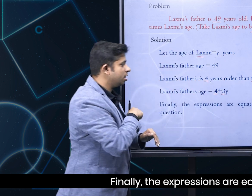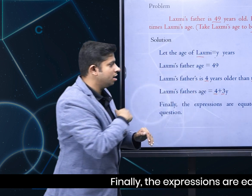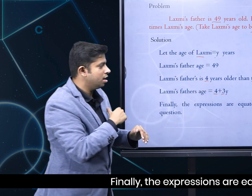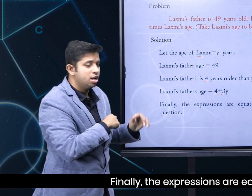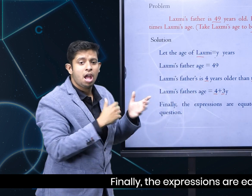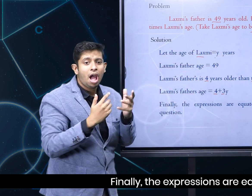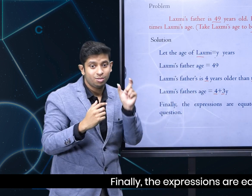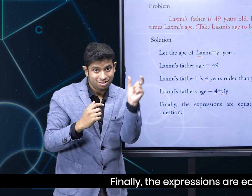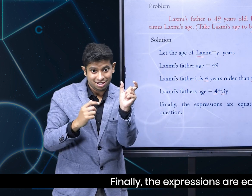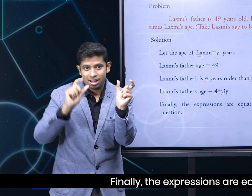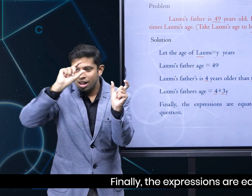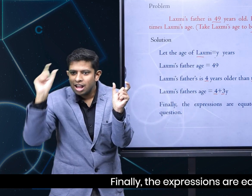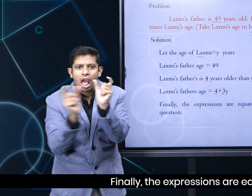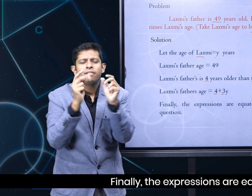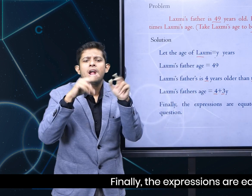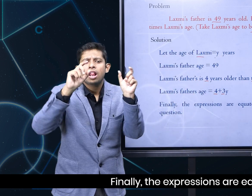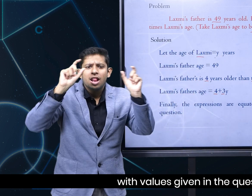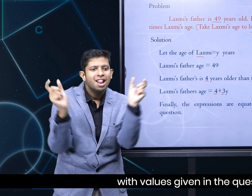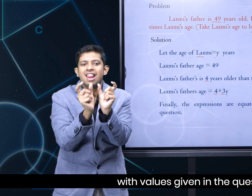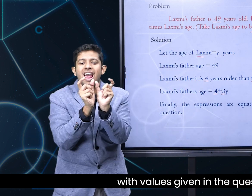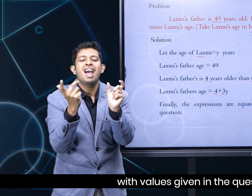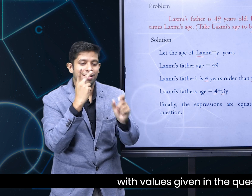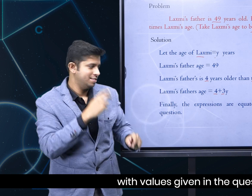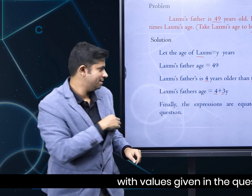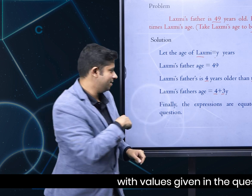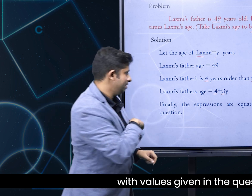Finally, the expressions are equated with values given in the question.